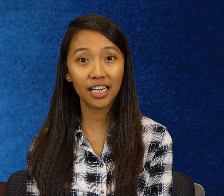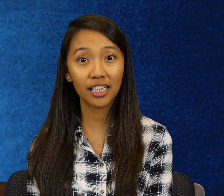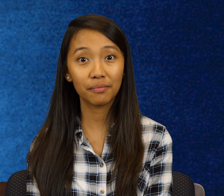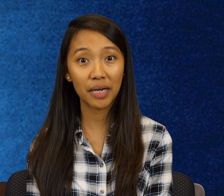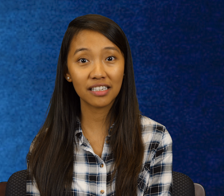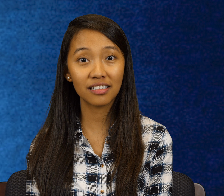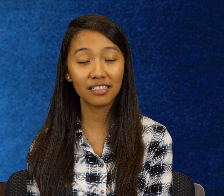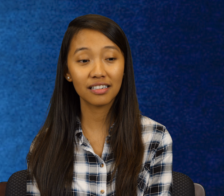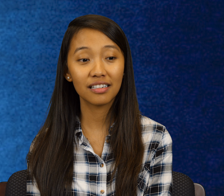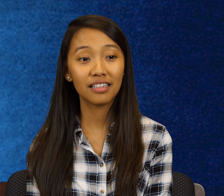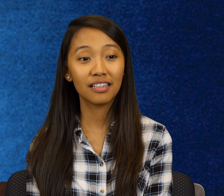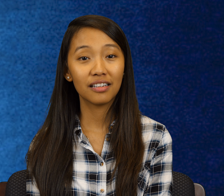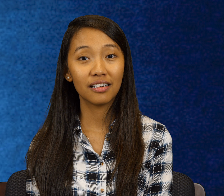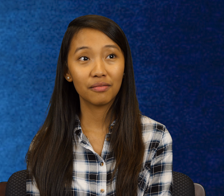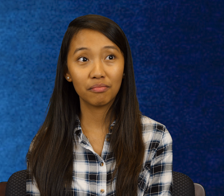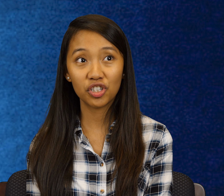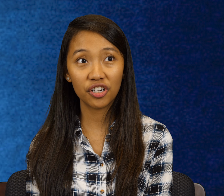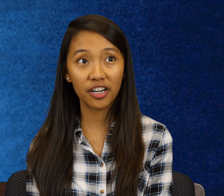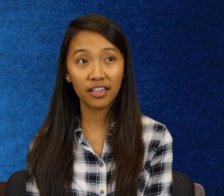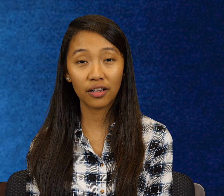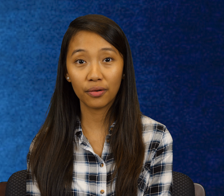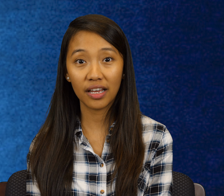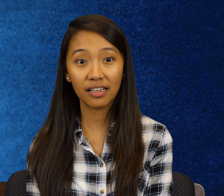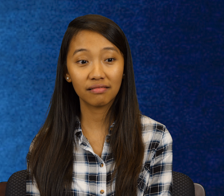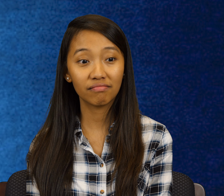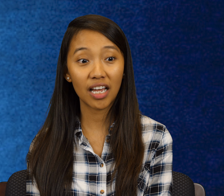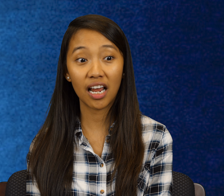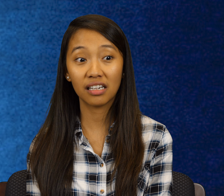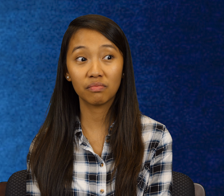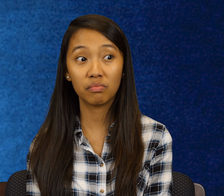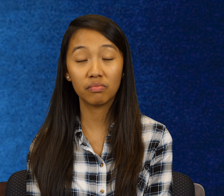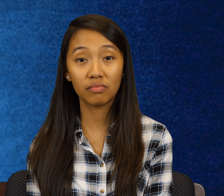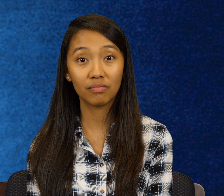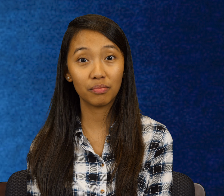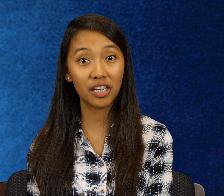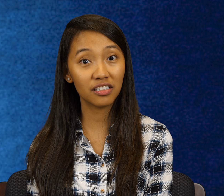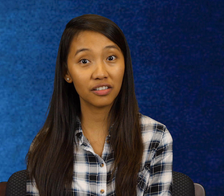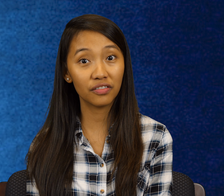Sunday best missionary clothing, and because of,